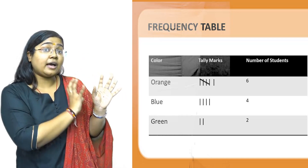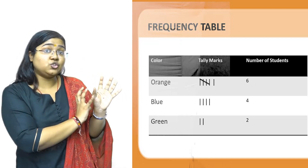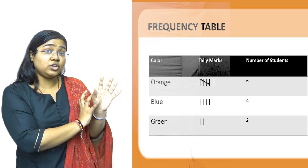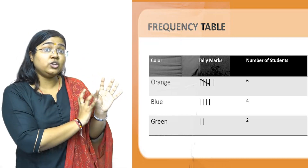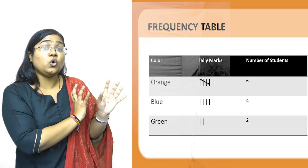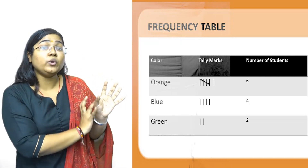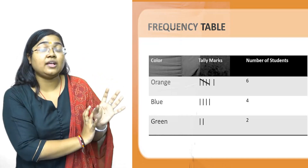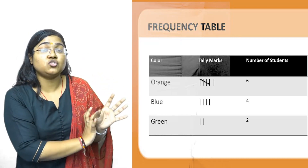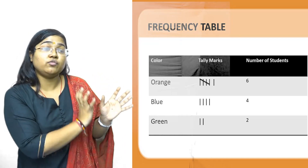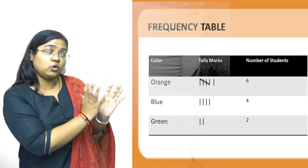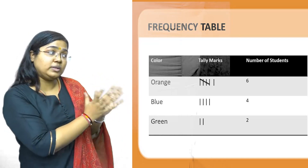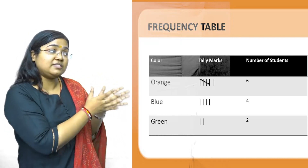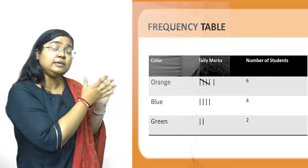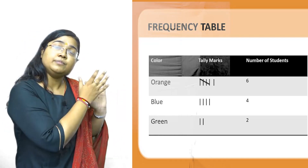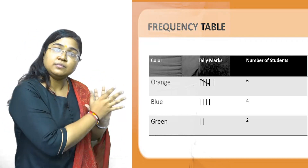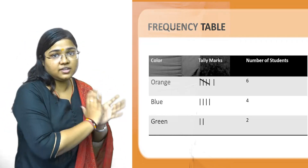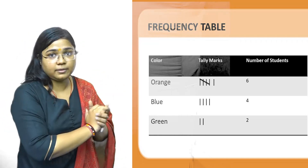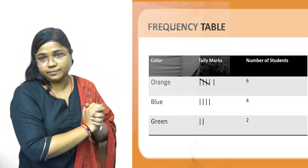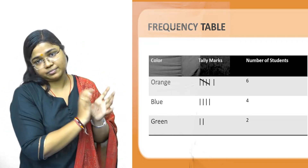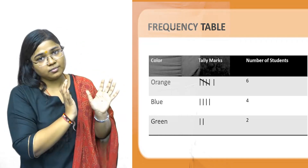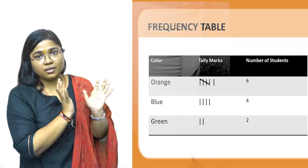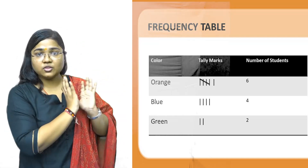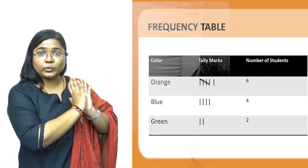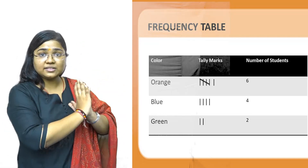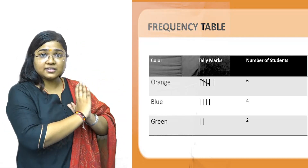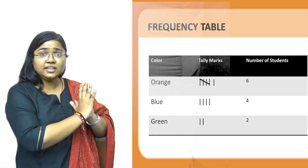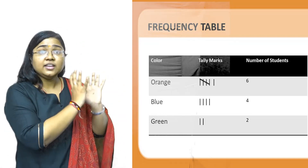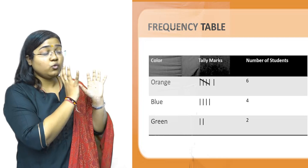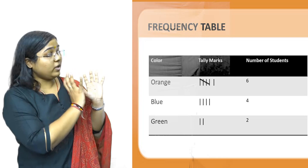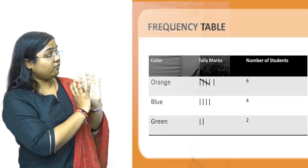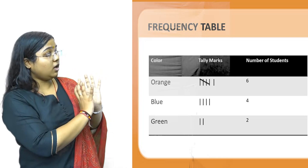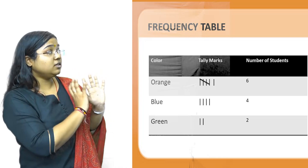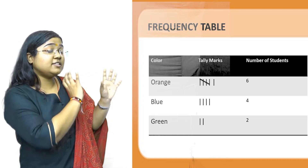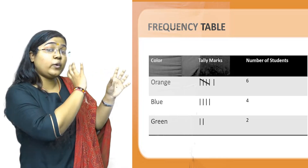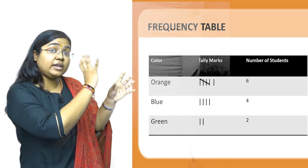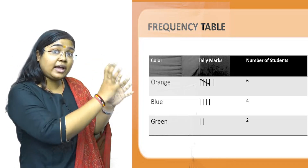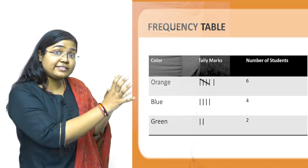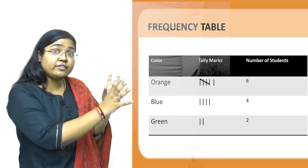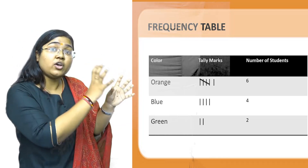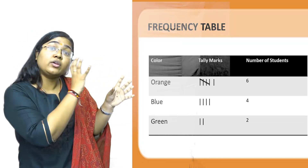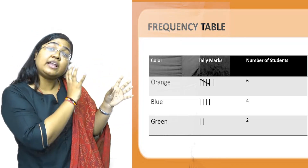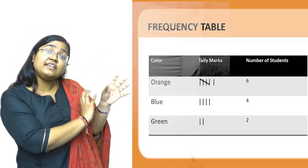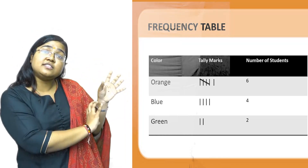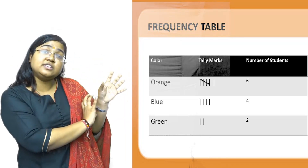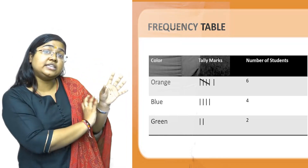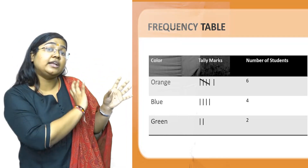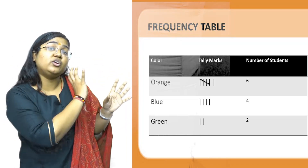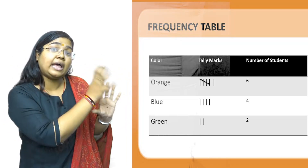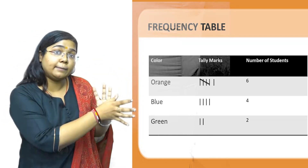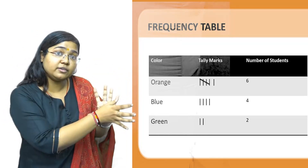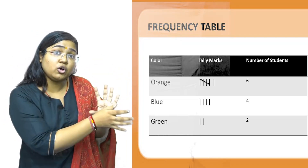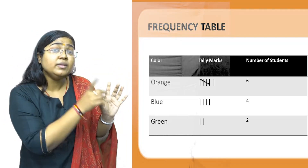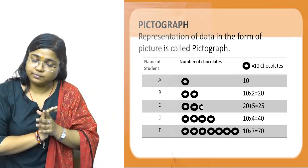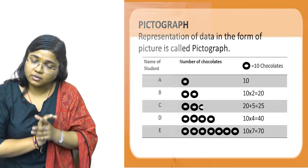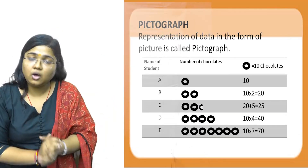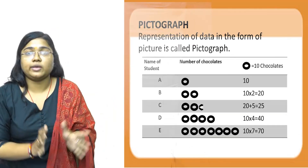is actually known as your frequency table. You can see we have done this very nicely. We organized this data in the